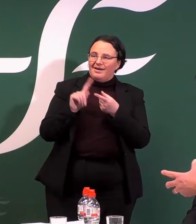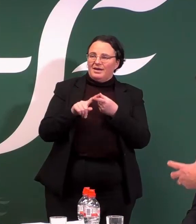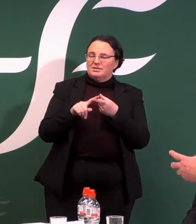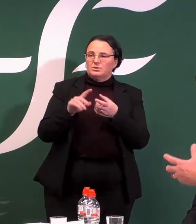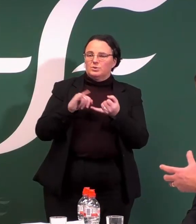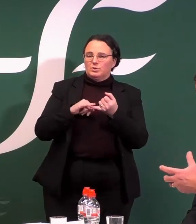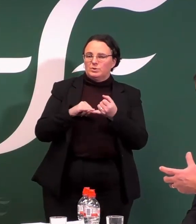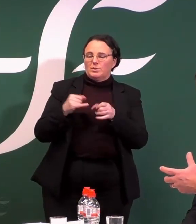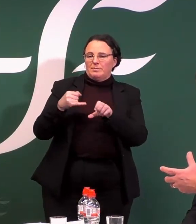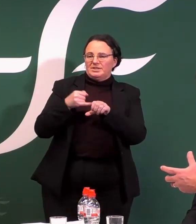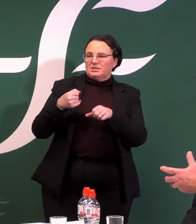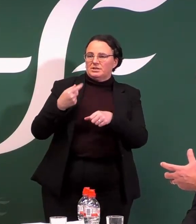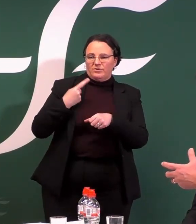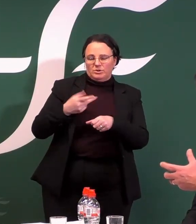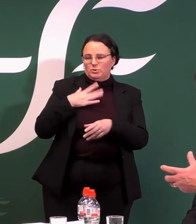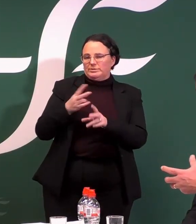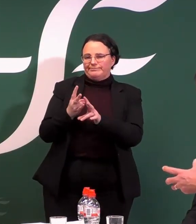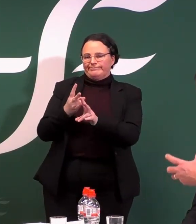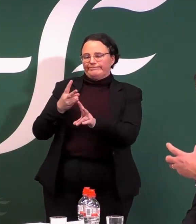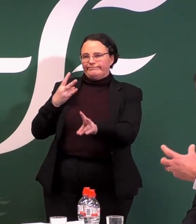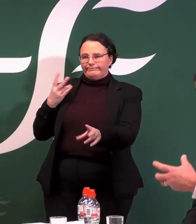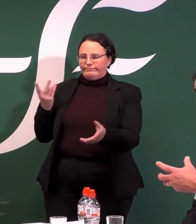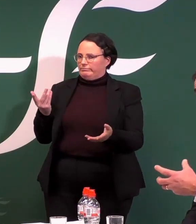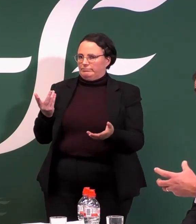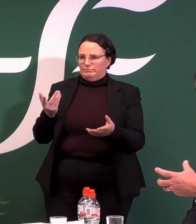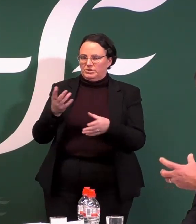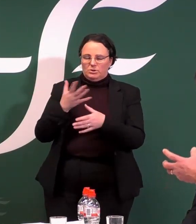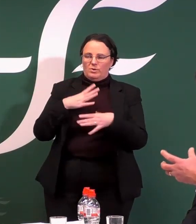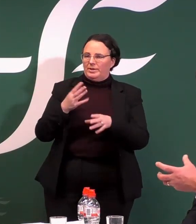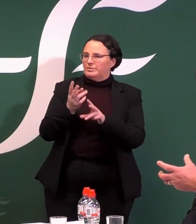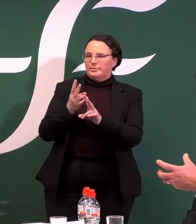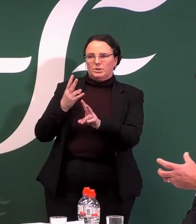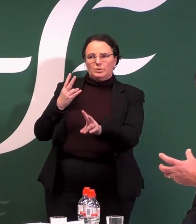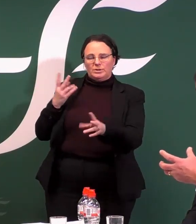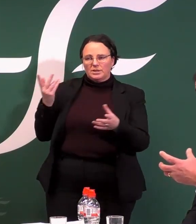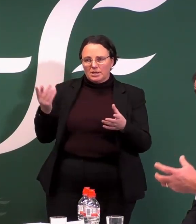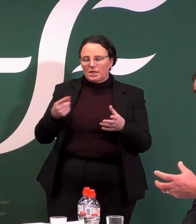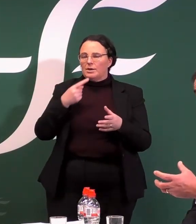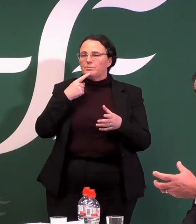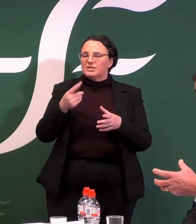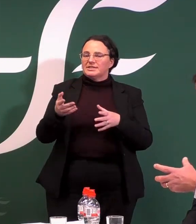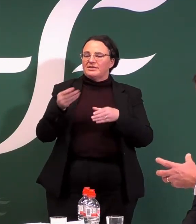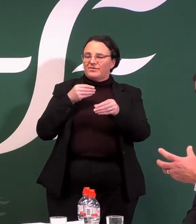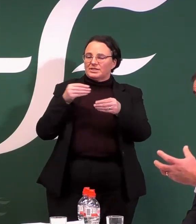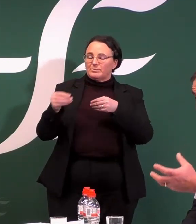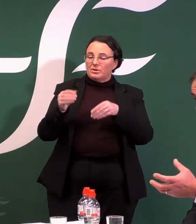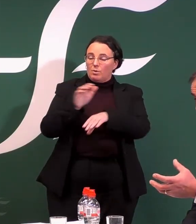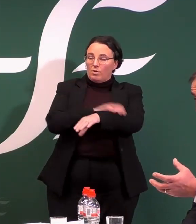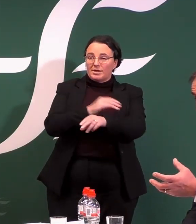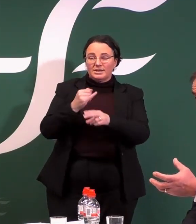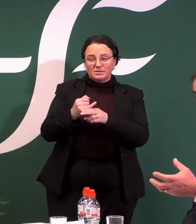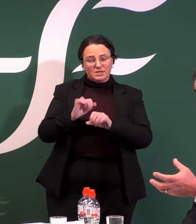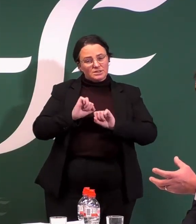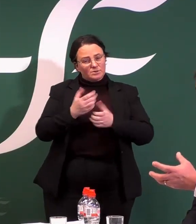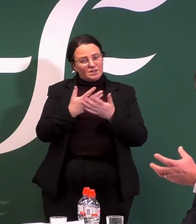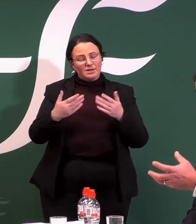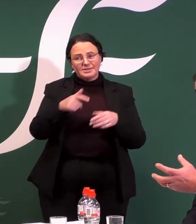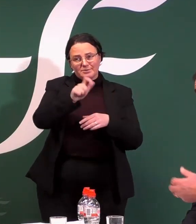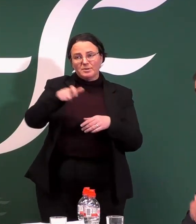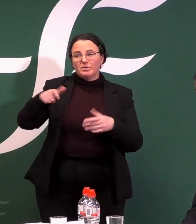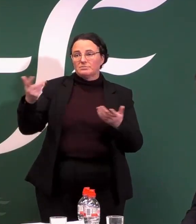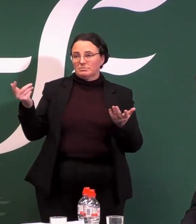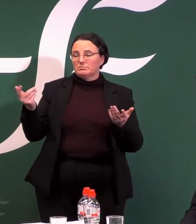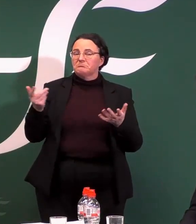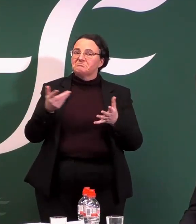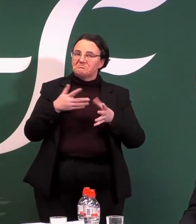who are medically vulnerable queuing in early stages. But as we move through it, if we feel that the flexibility of walk-ins, because it does suit lots of people, you know, in